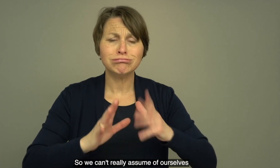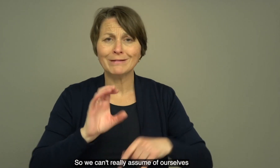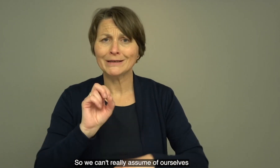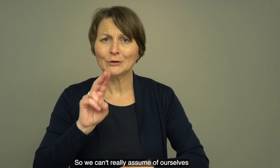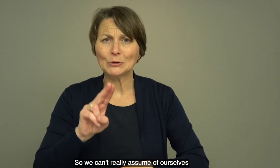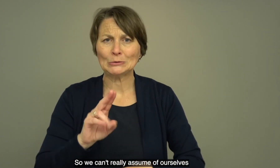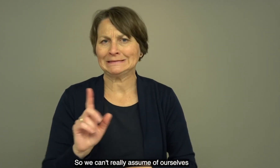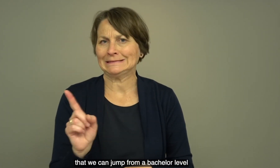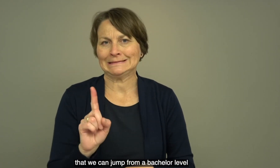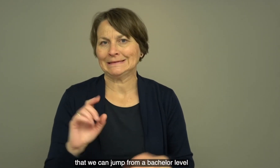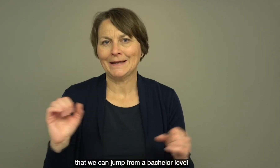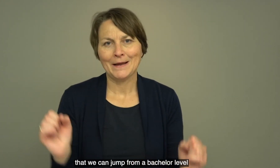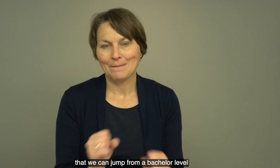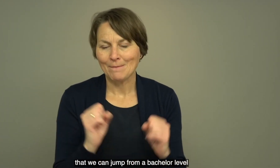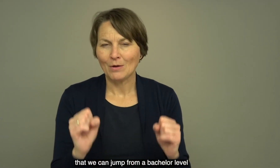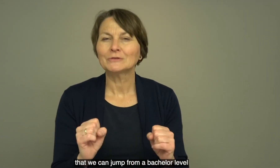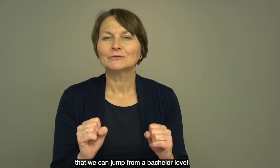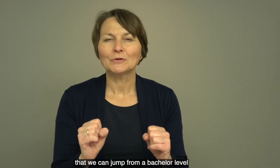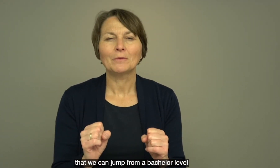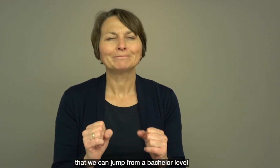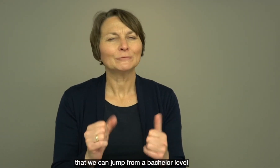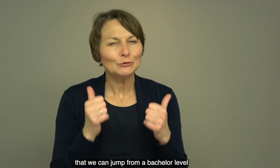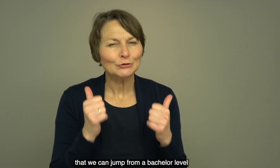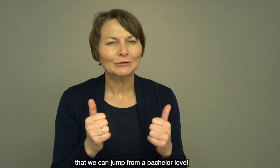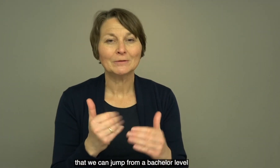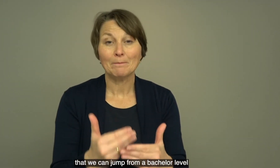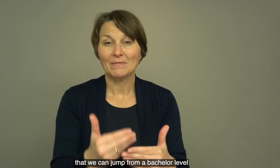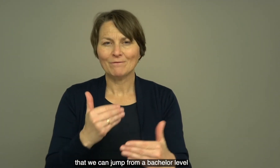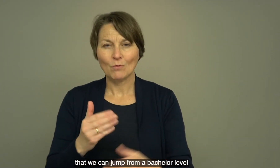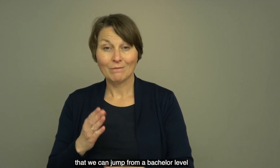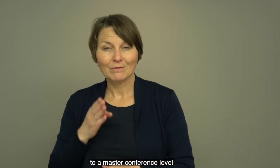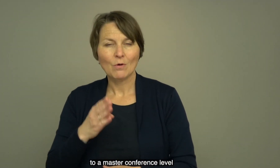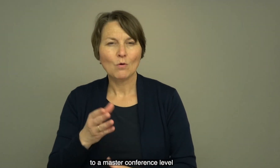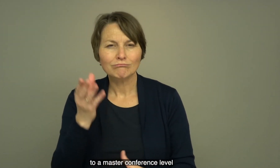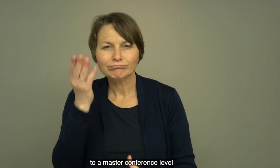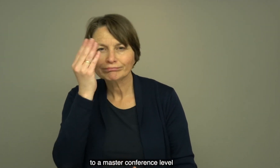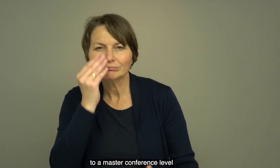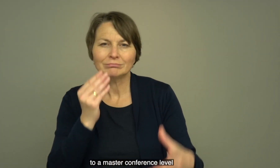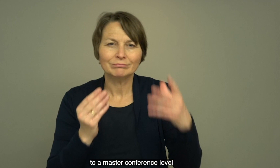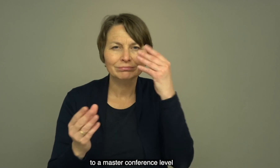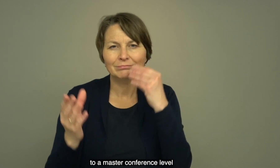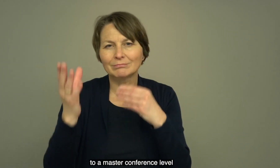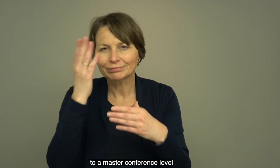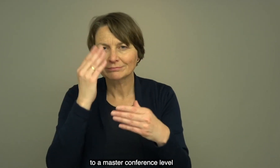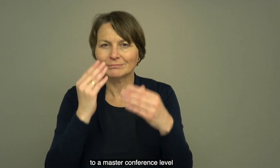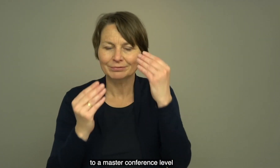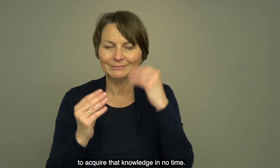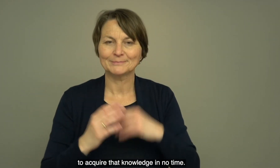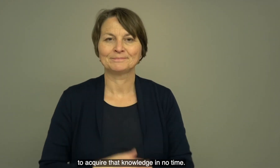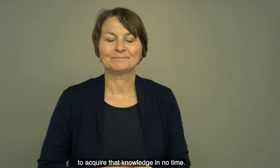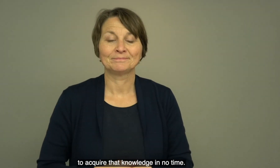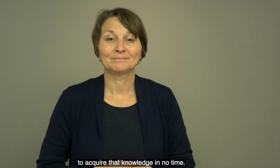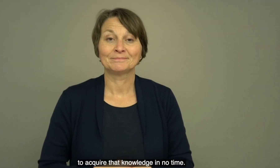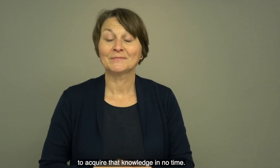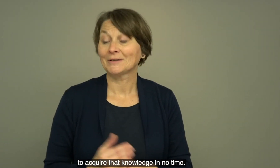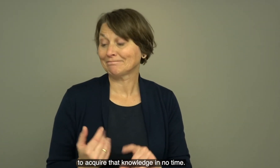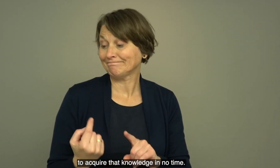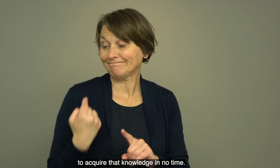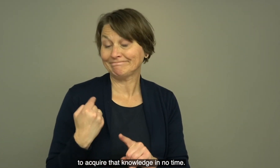of ourselves that we can, jump from a bachelor level to a master conference level to acquire that knowledge in